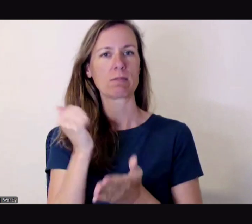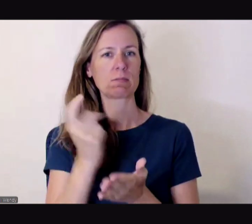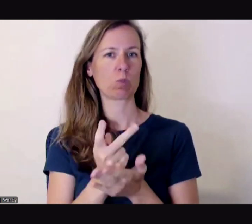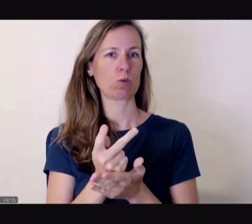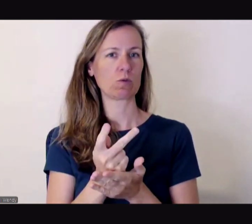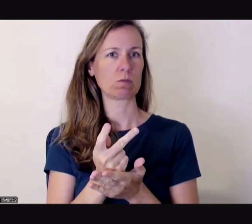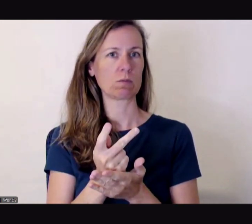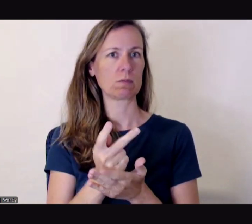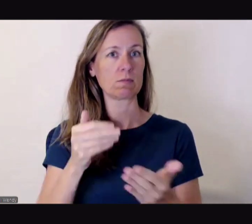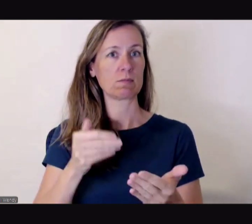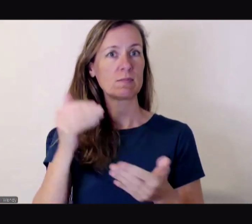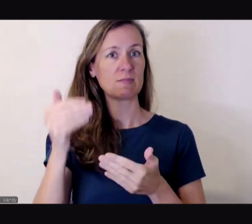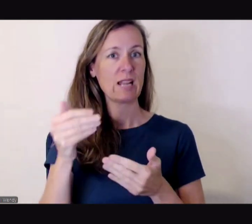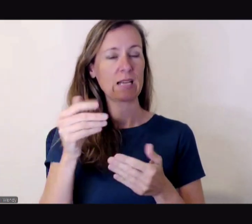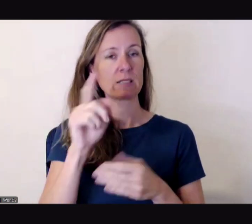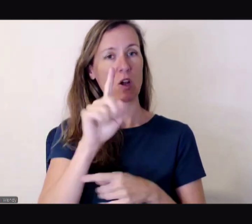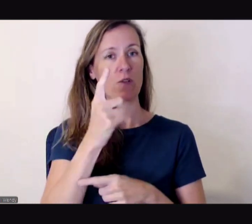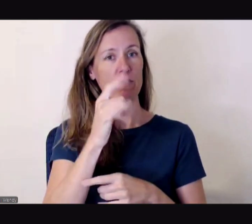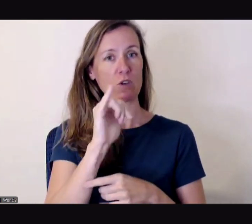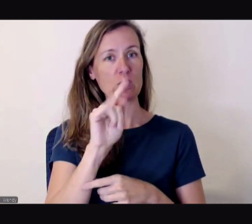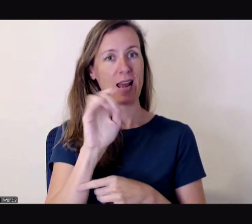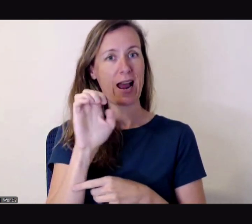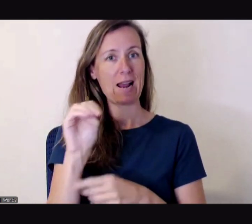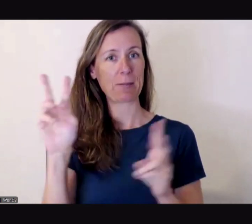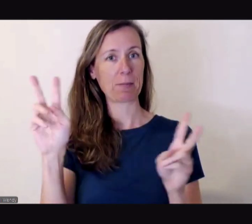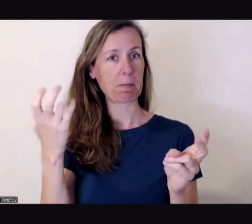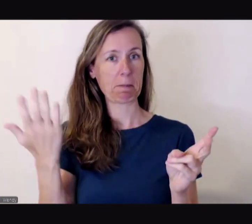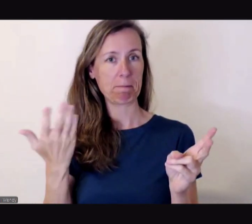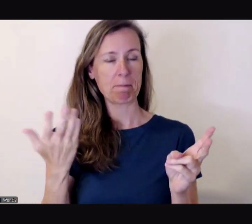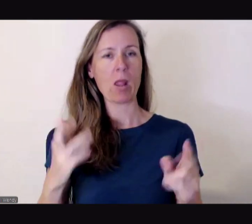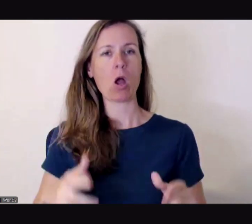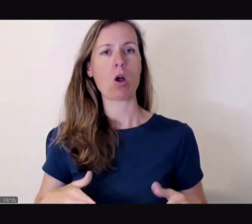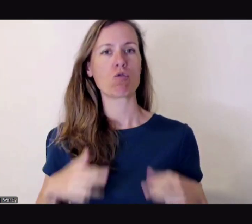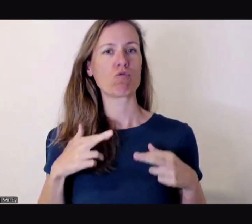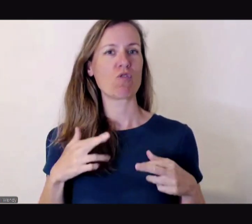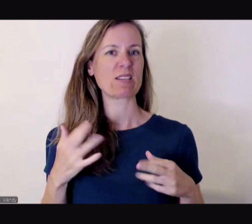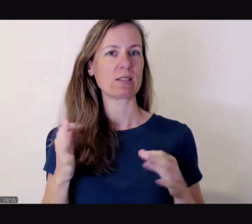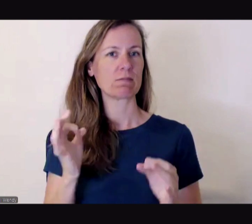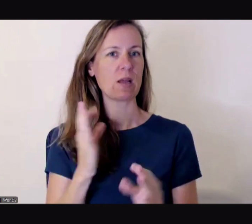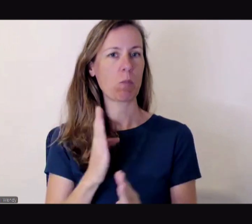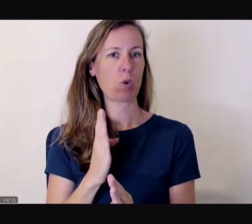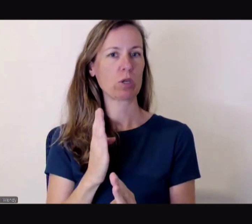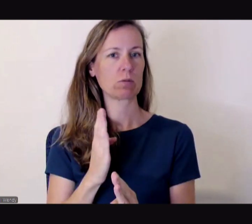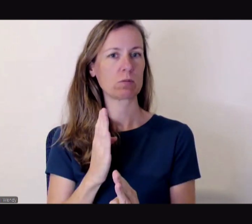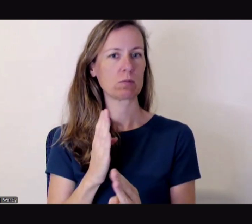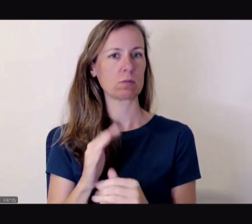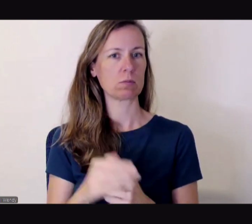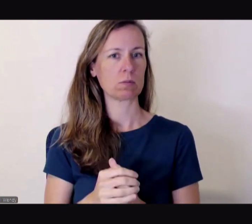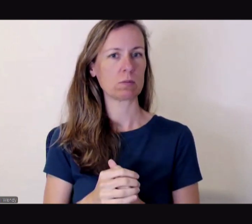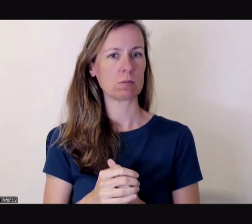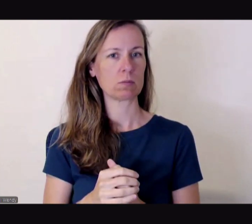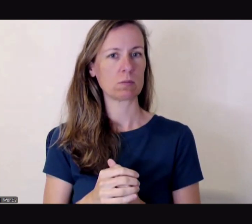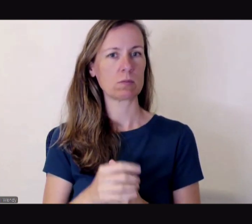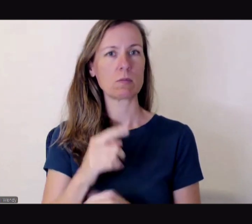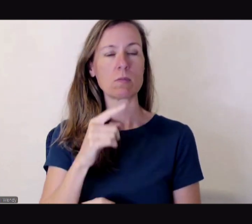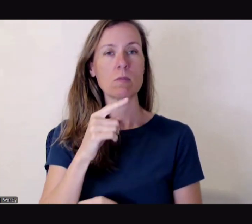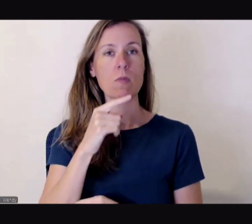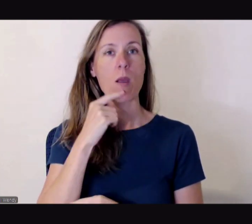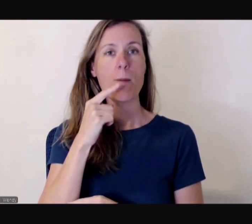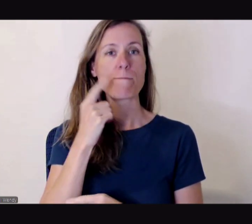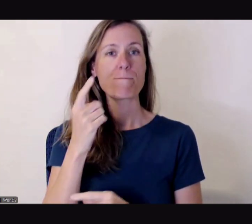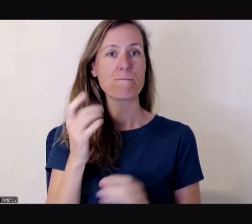the agenda is resident input. Public comment period for agenda items and other topics. All comments are limited to 3